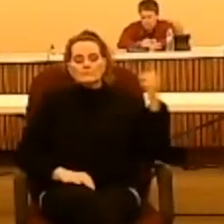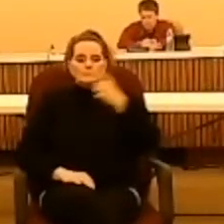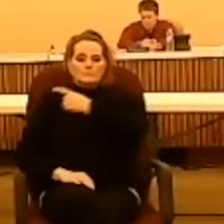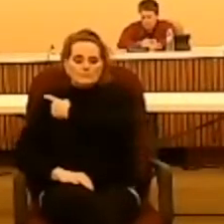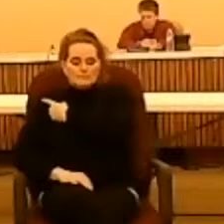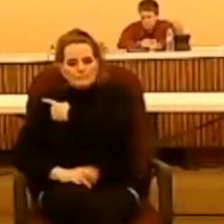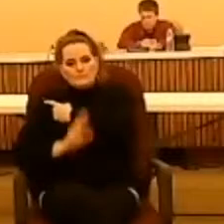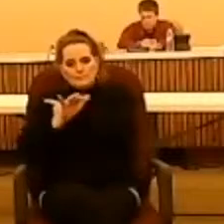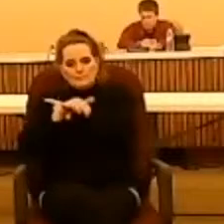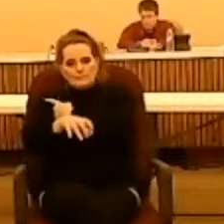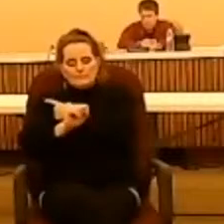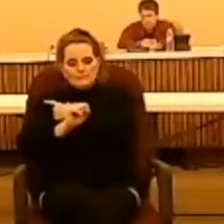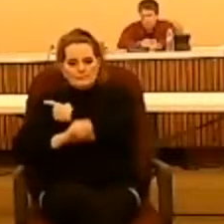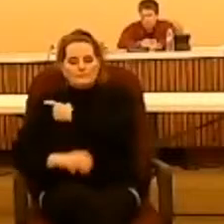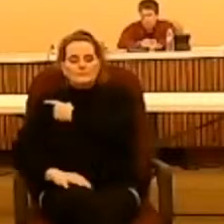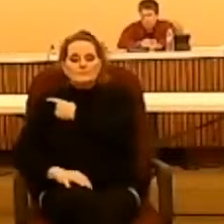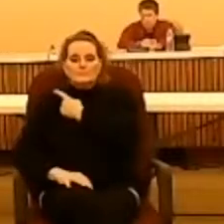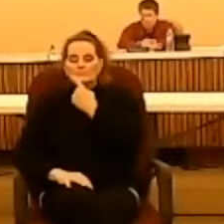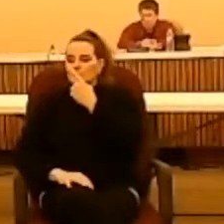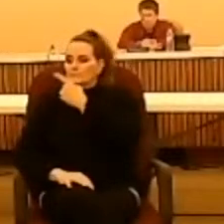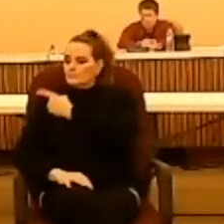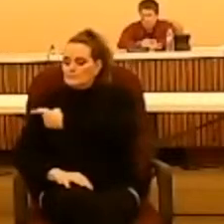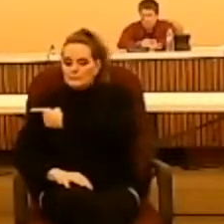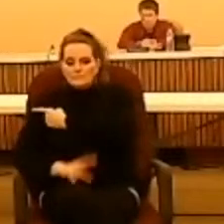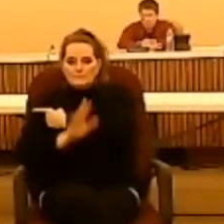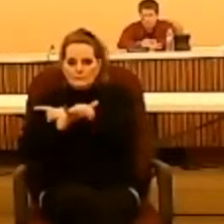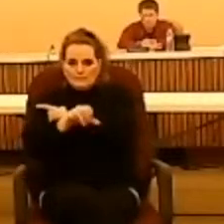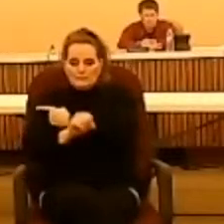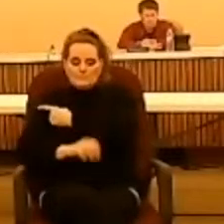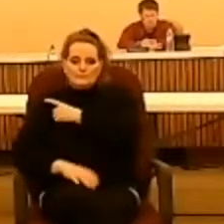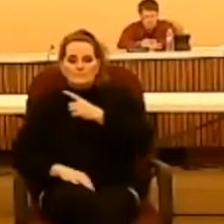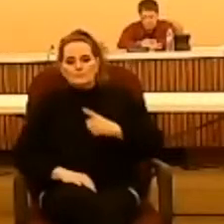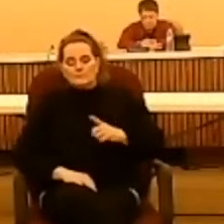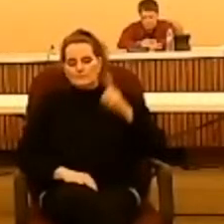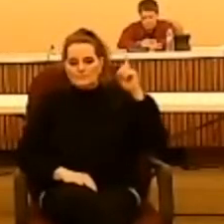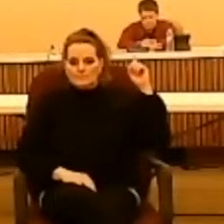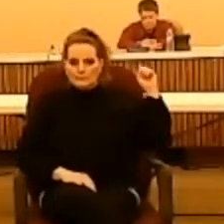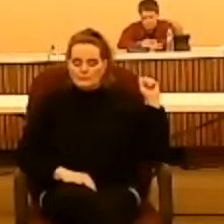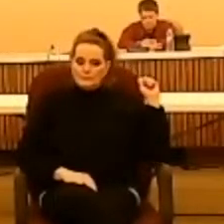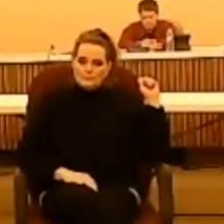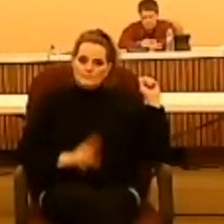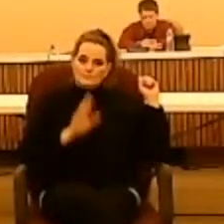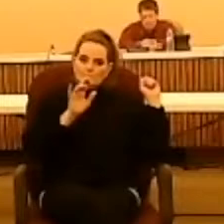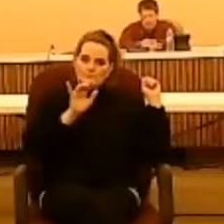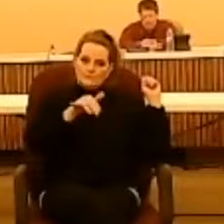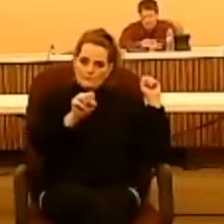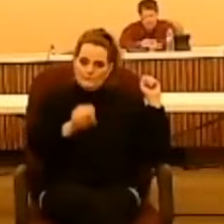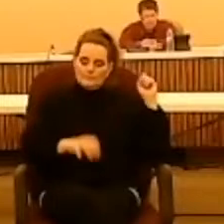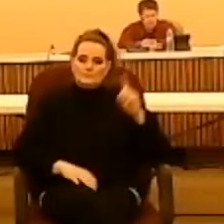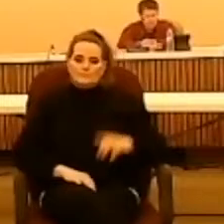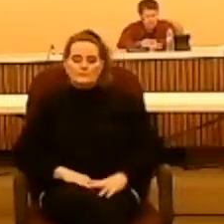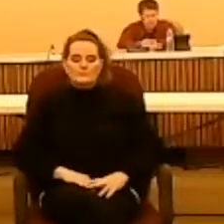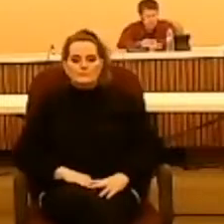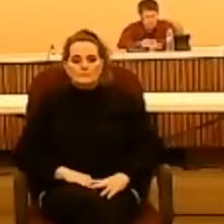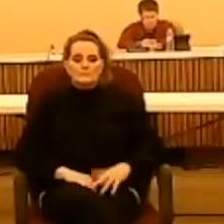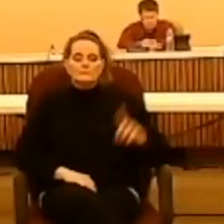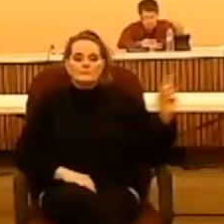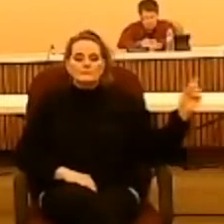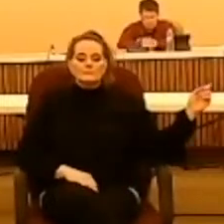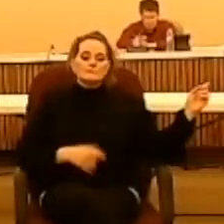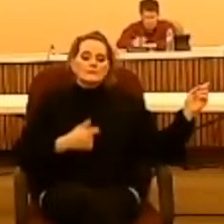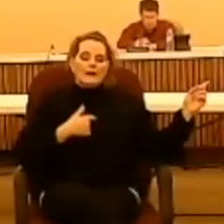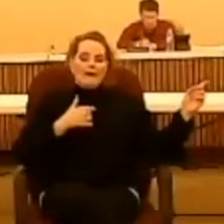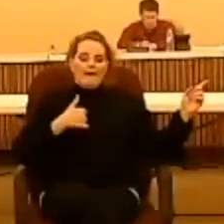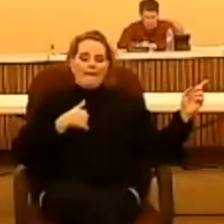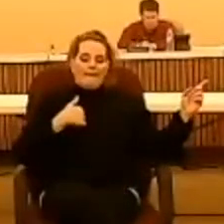Councilmember Safranek, Aye. Councilmember Bolzner, Aye. Supervisor Schultz. Aye. Fellow board